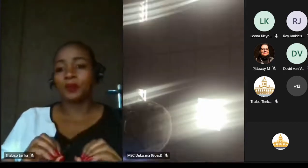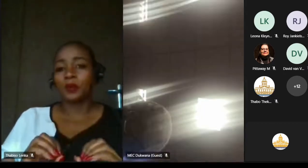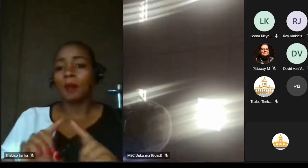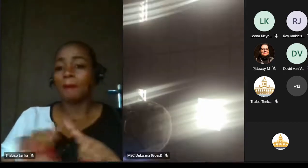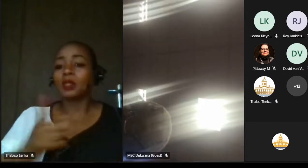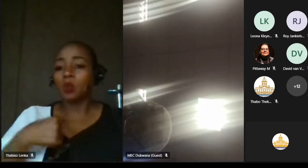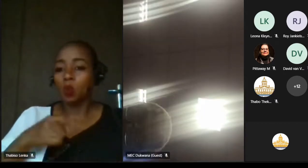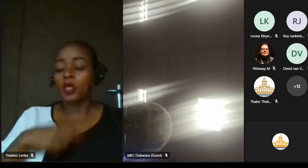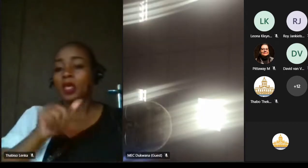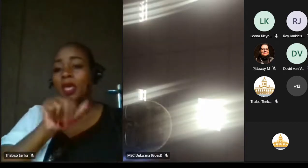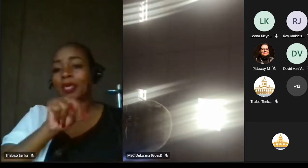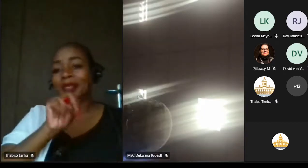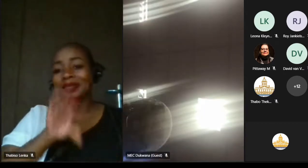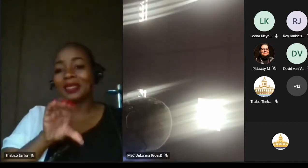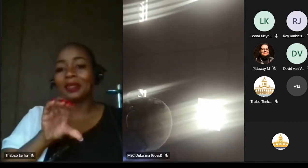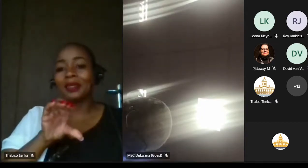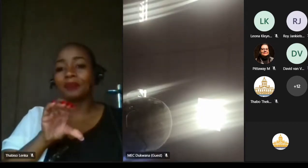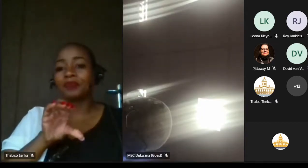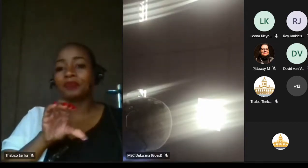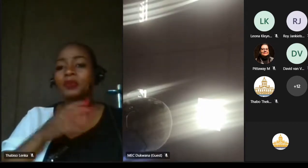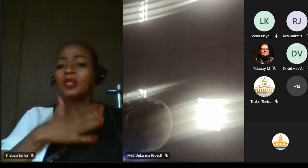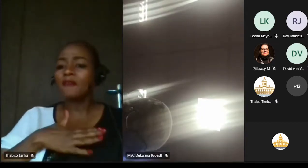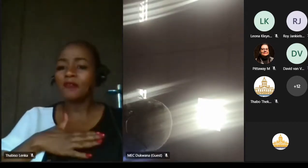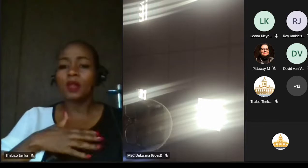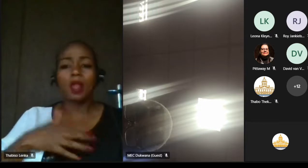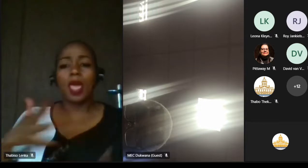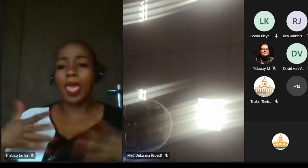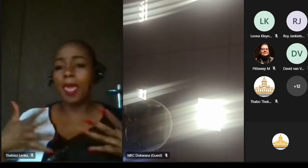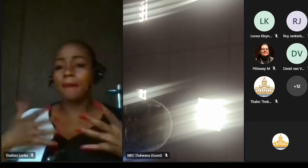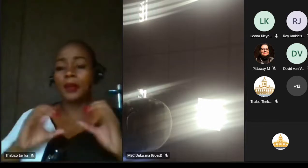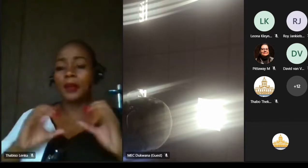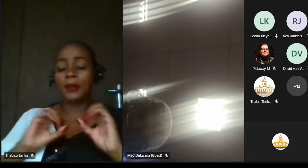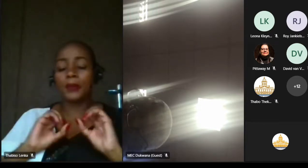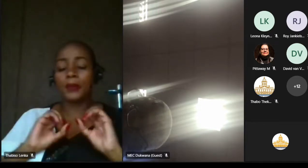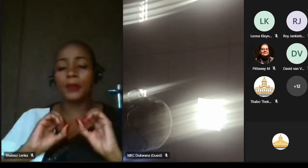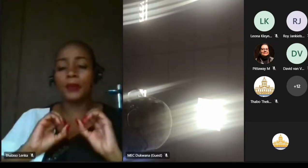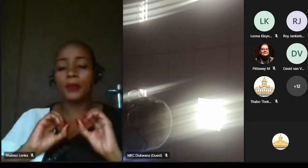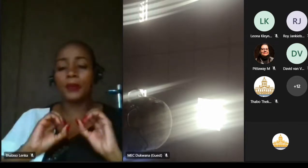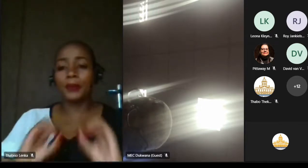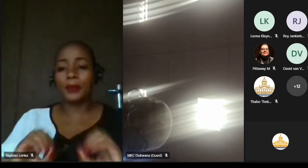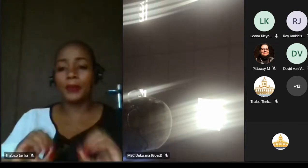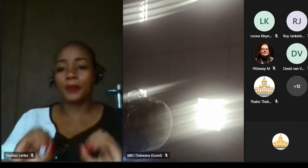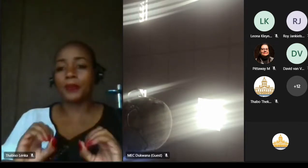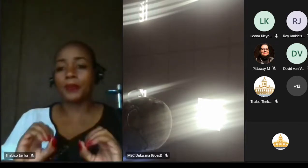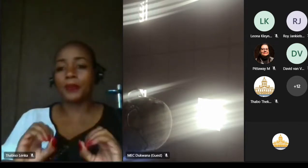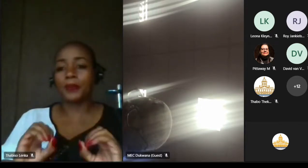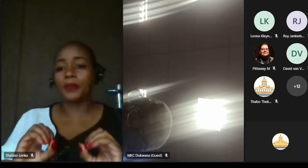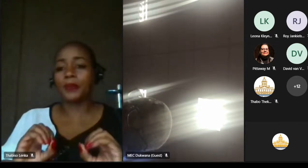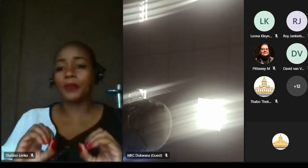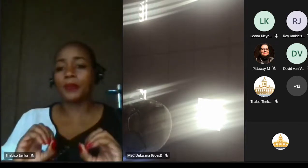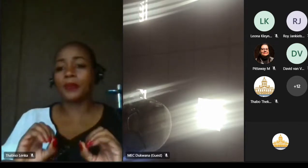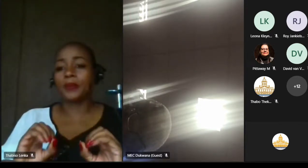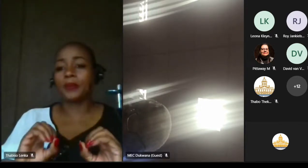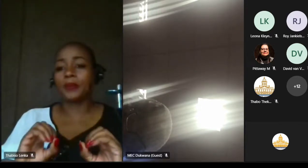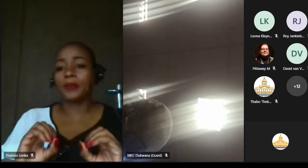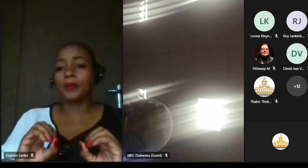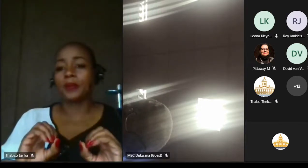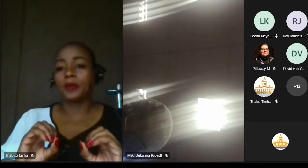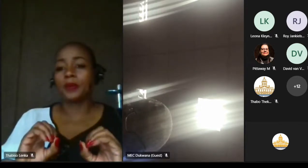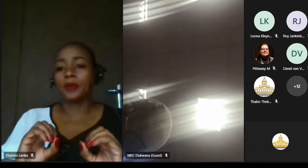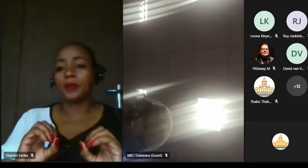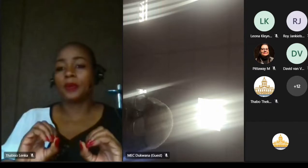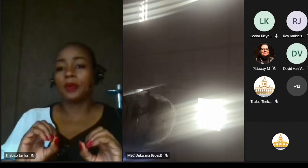the objective conditions of COVID-19, of the weather, the elections being on Monday and the logistical issues,